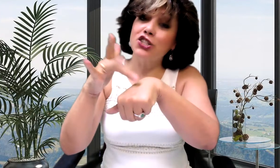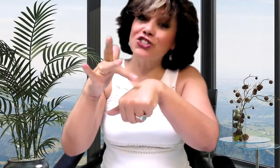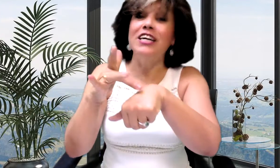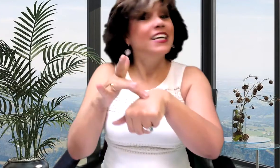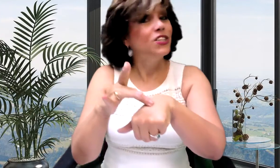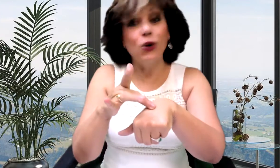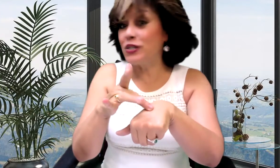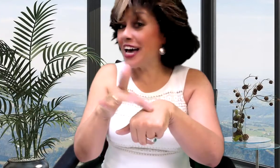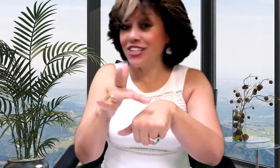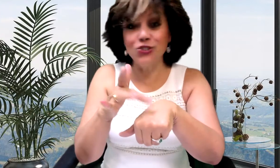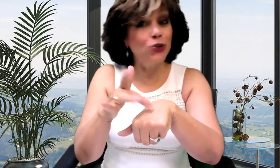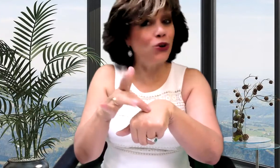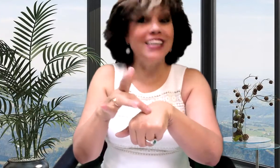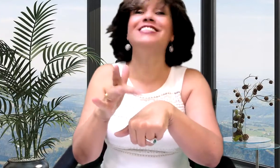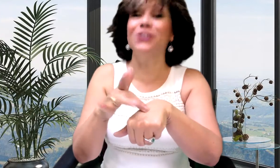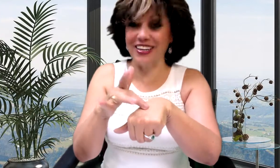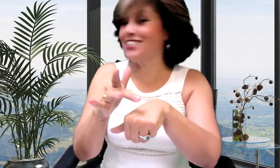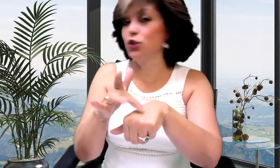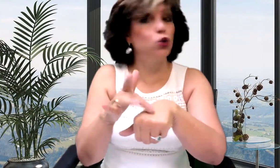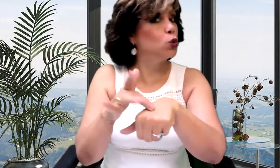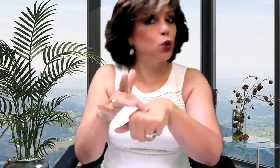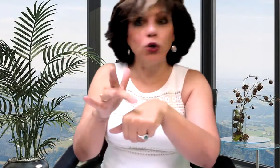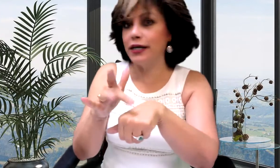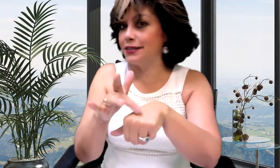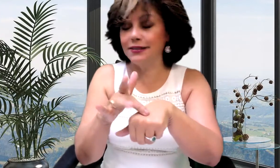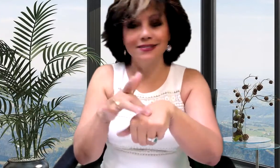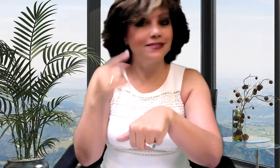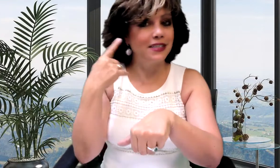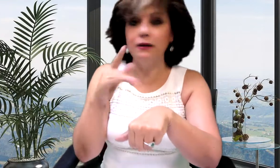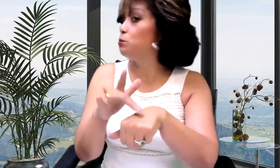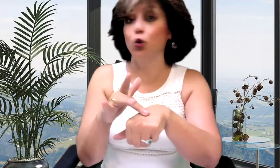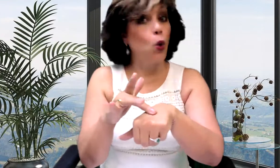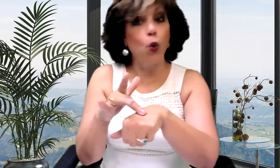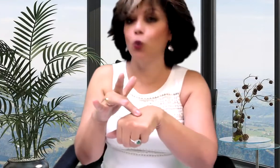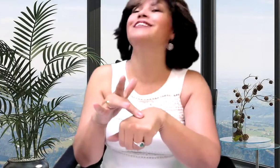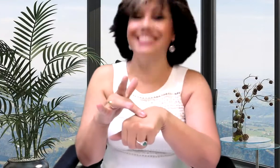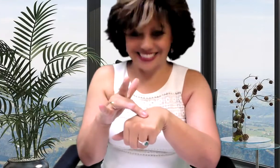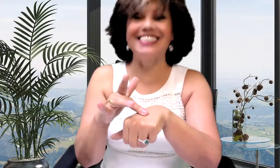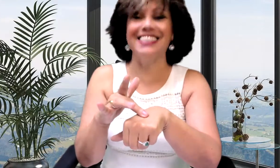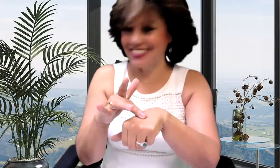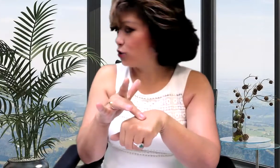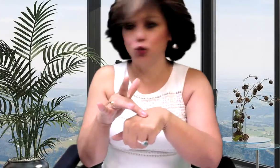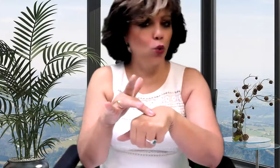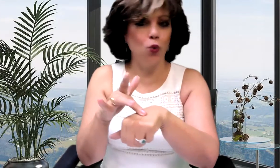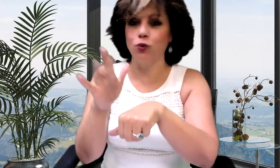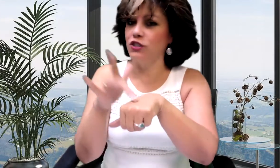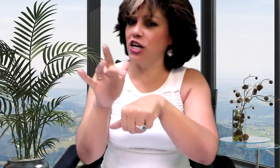touch. No touch, no toques, toques, no toques. See? No. See, no,